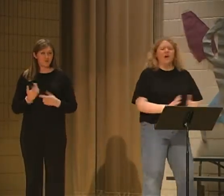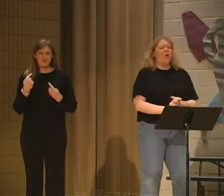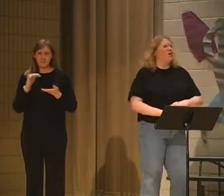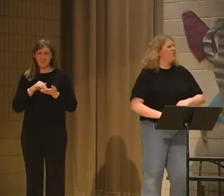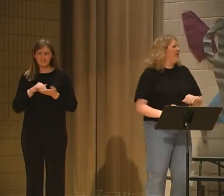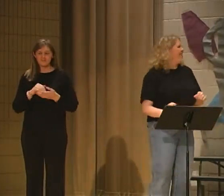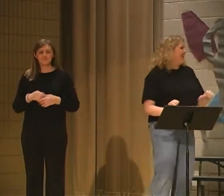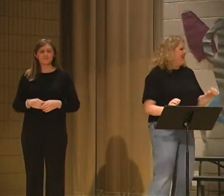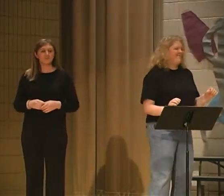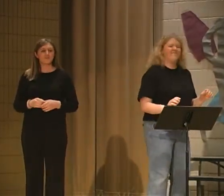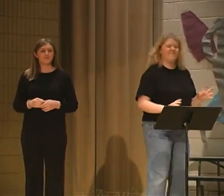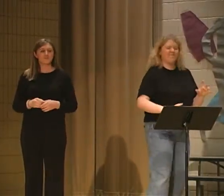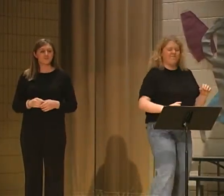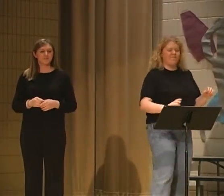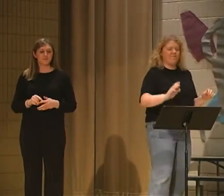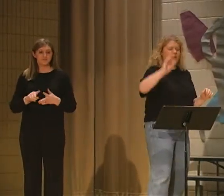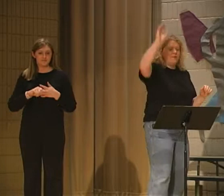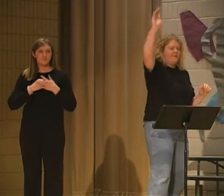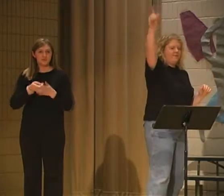We're going to try that again.